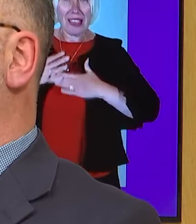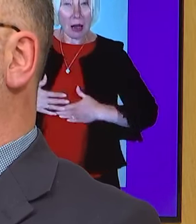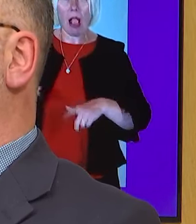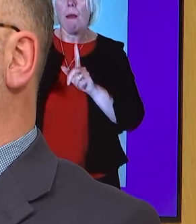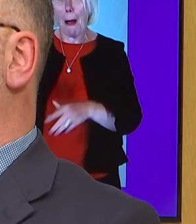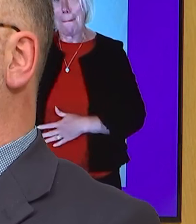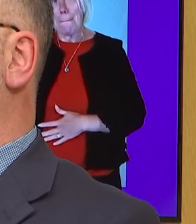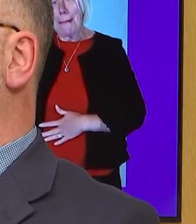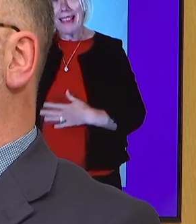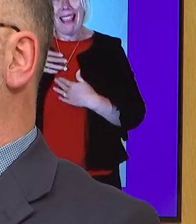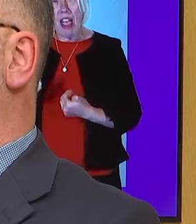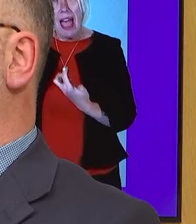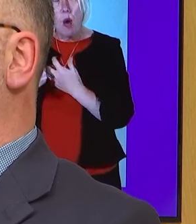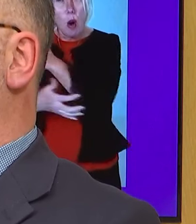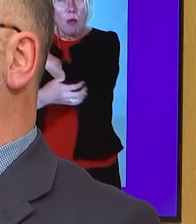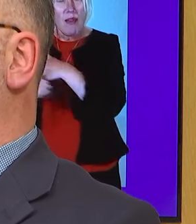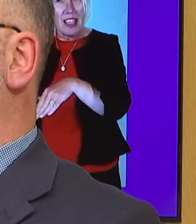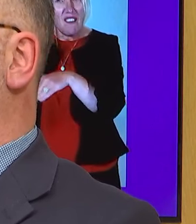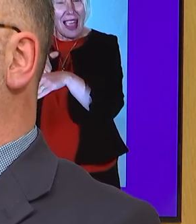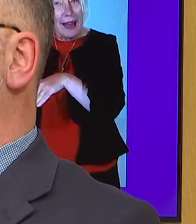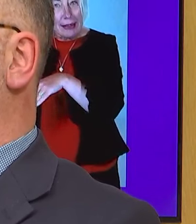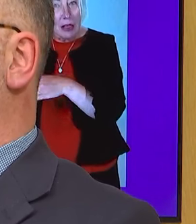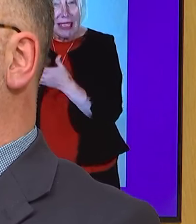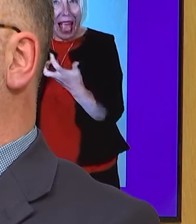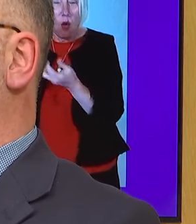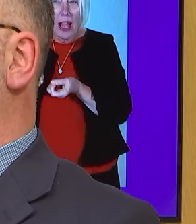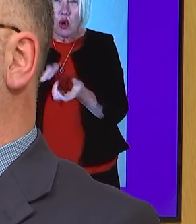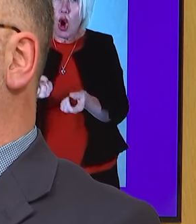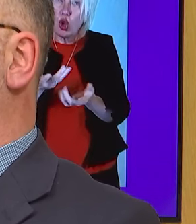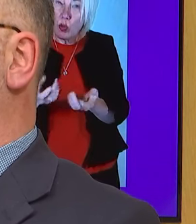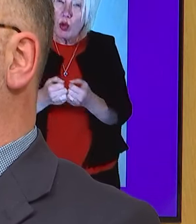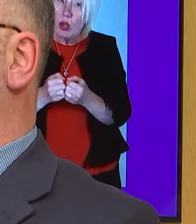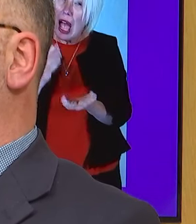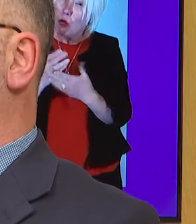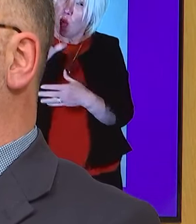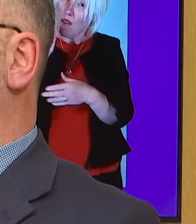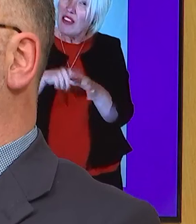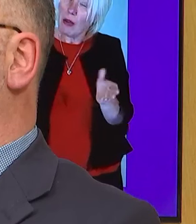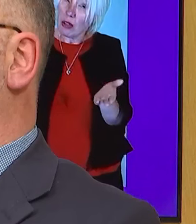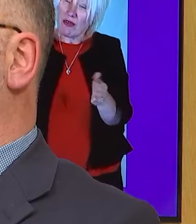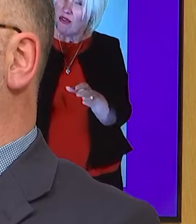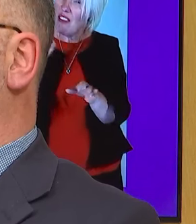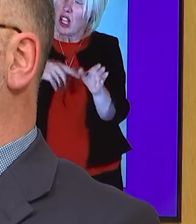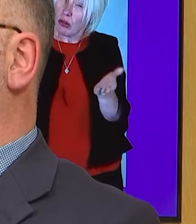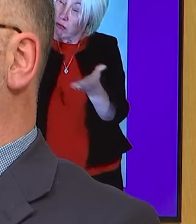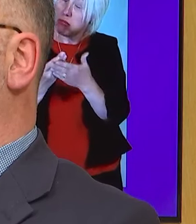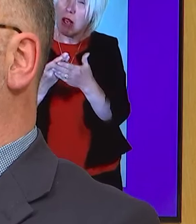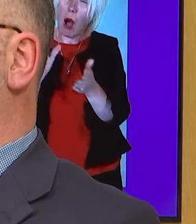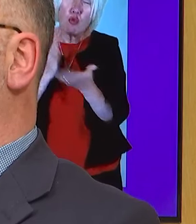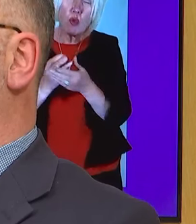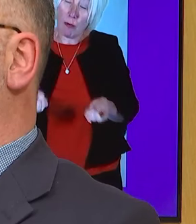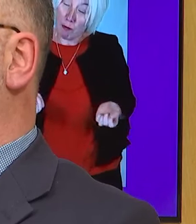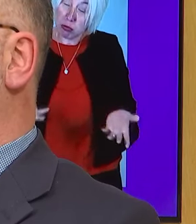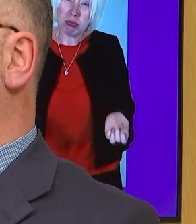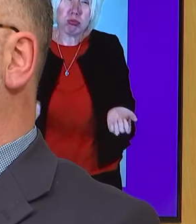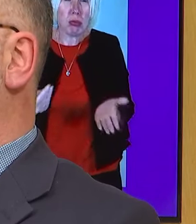ability to contribute. In those 15 years, I'd hazard a guess that a fair sum of money has been lost to the tax take, if we really